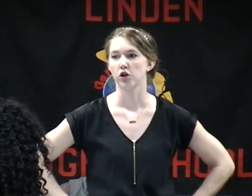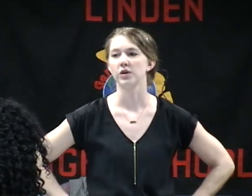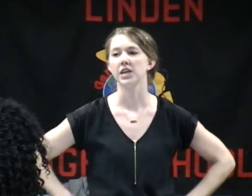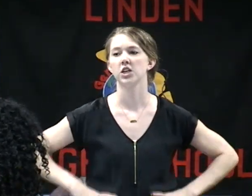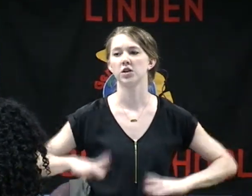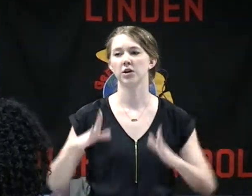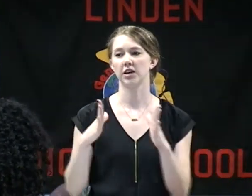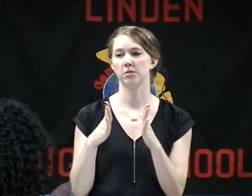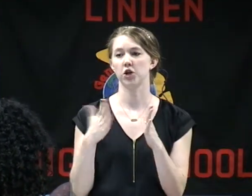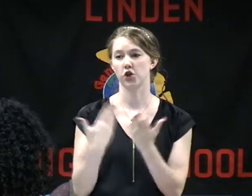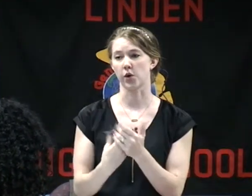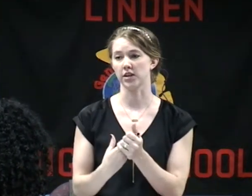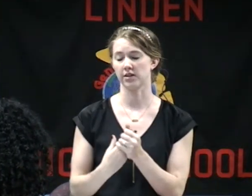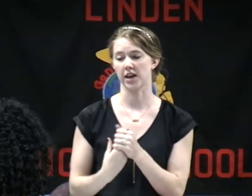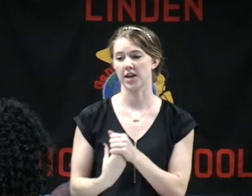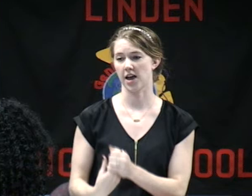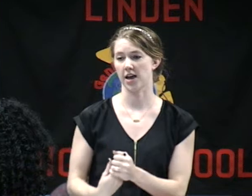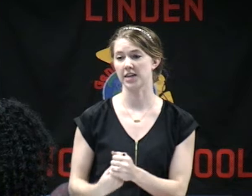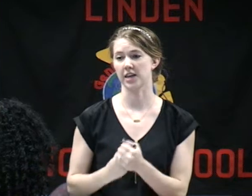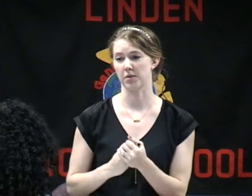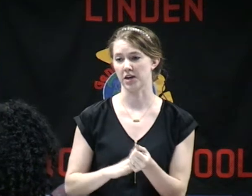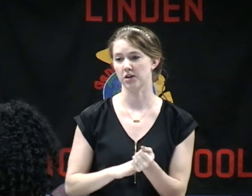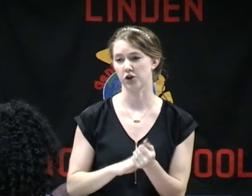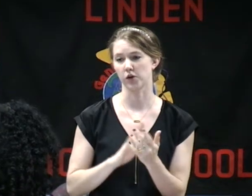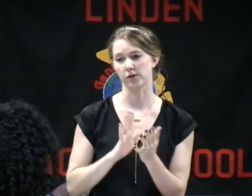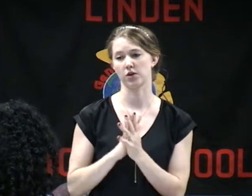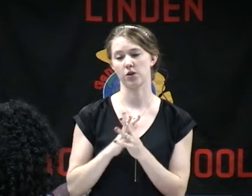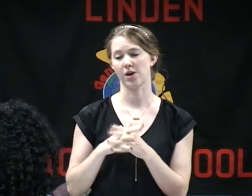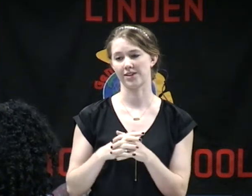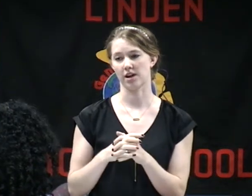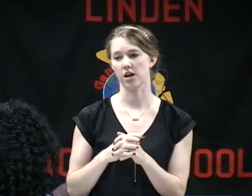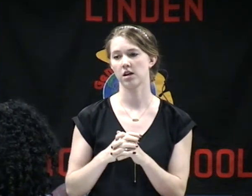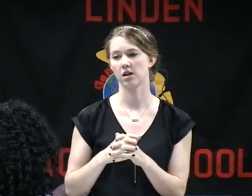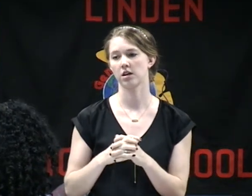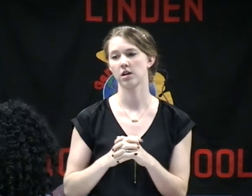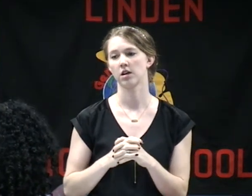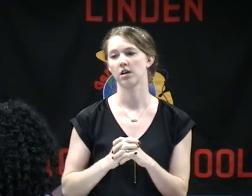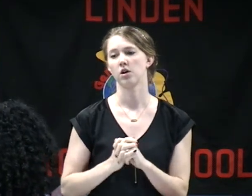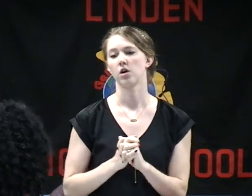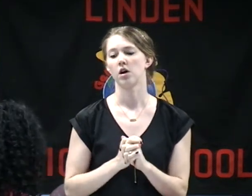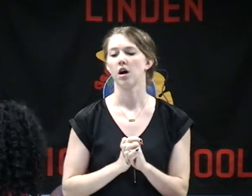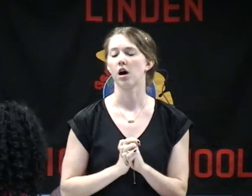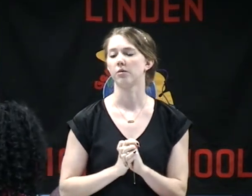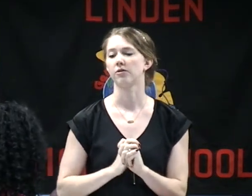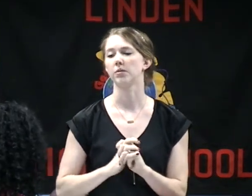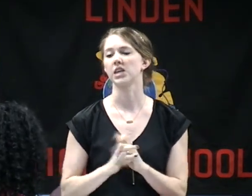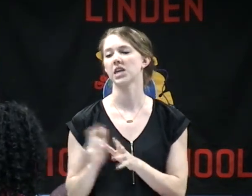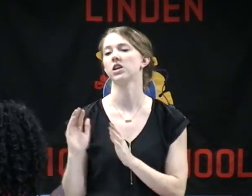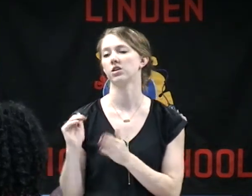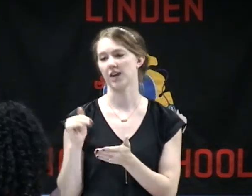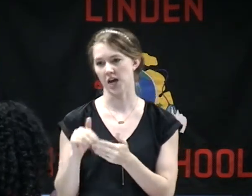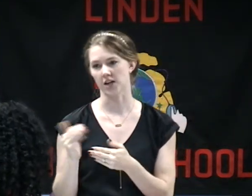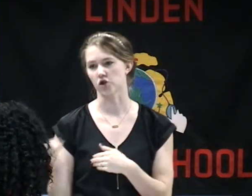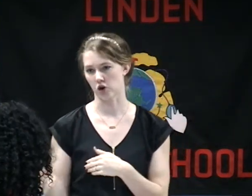You need to give me your choice ASAP. Your choice was due Wednesday. For me to either say yes or no